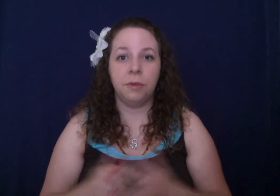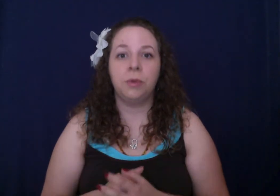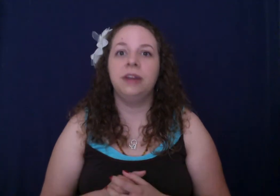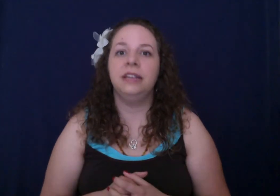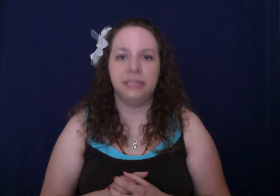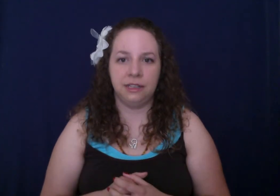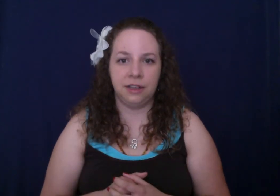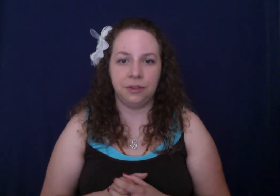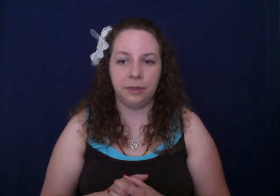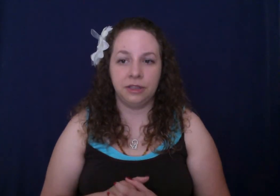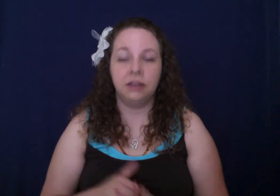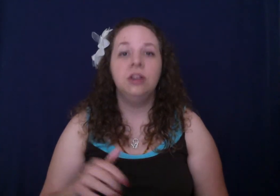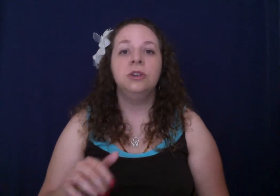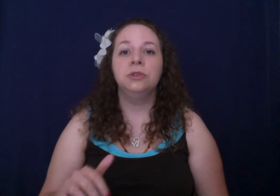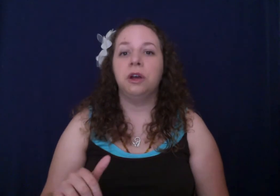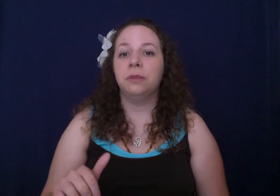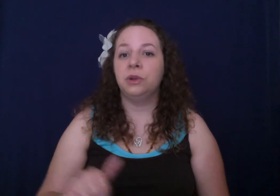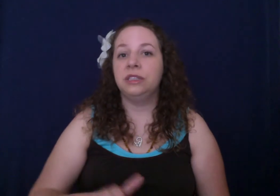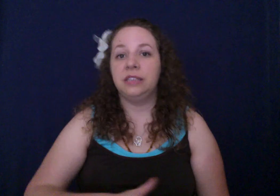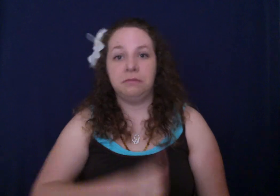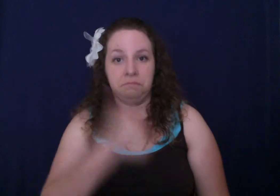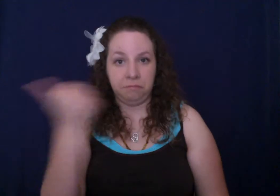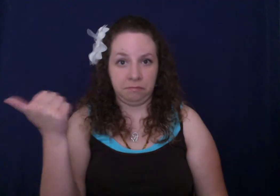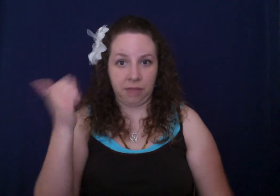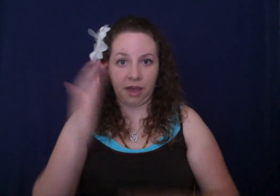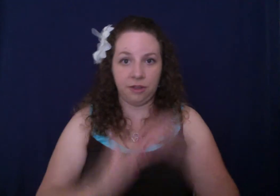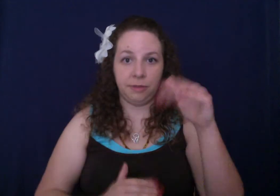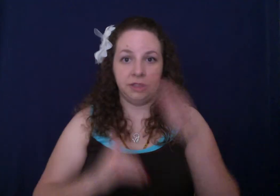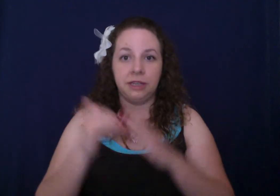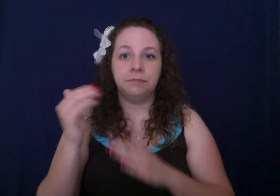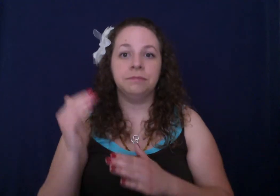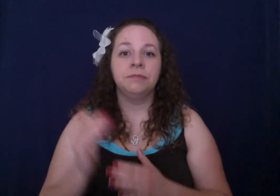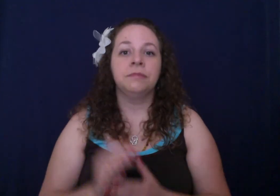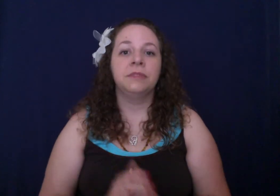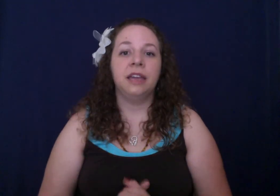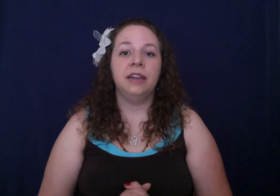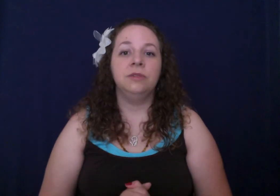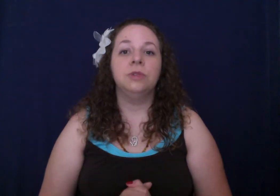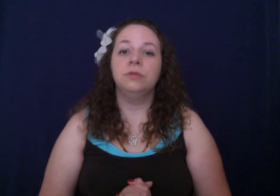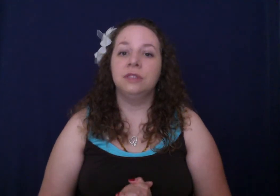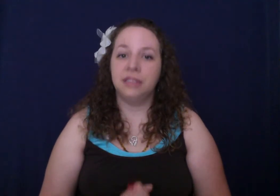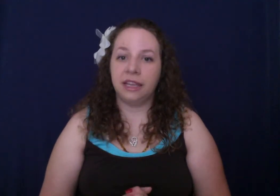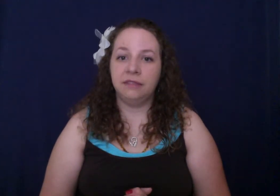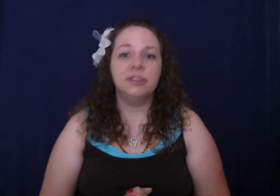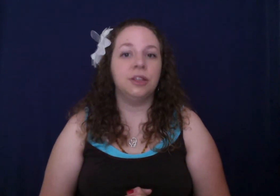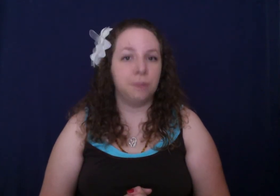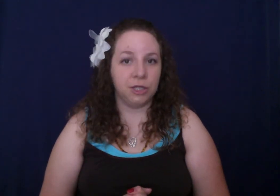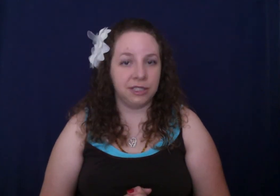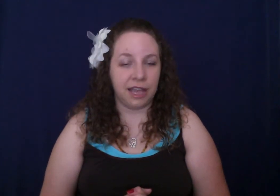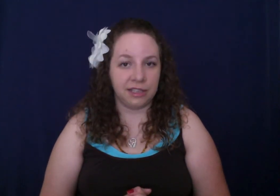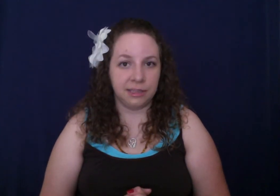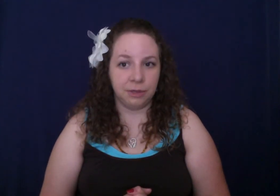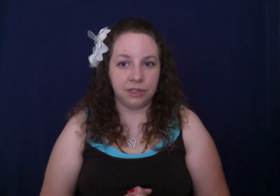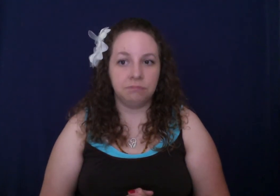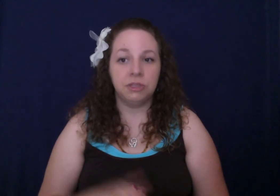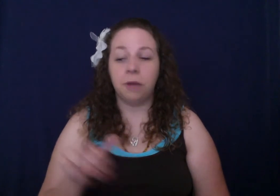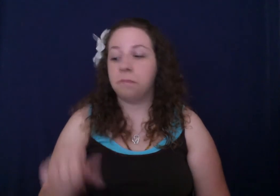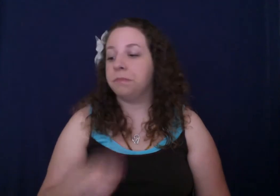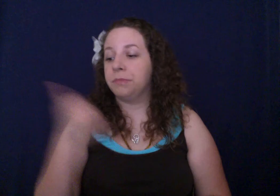1, it's in another building. So I'm going to sign other building. Okay, so second, tell the person to exit the building. So